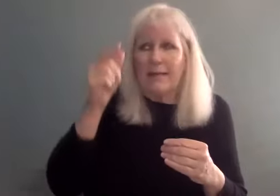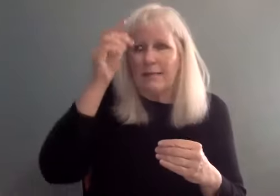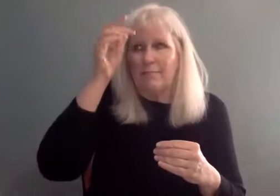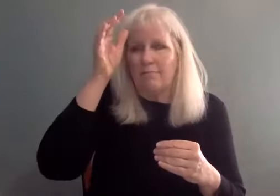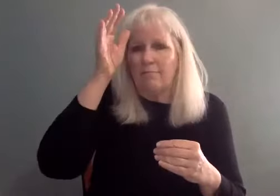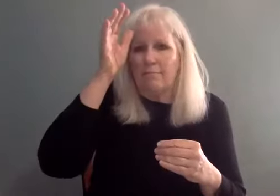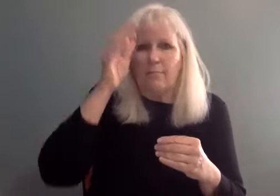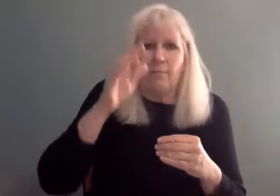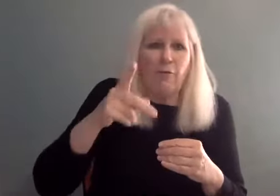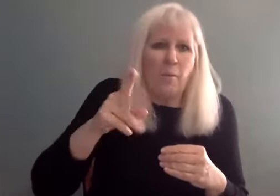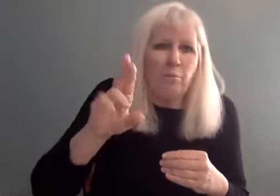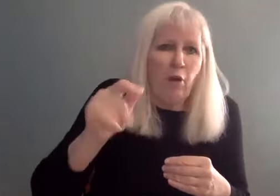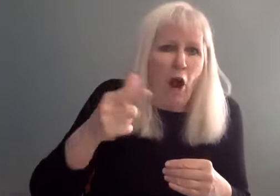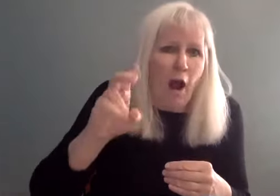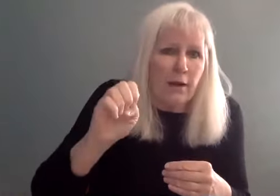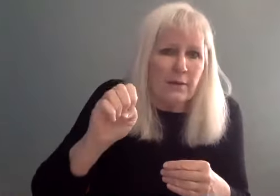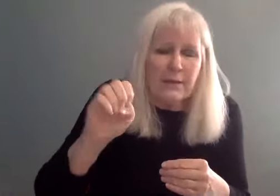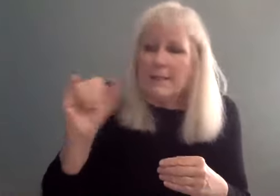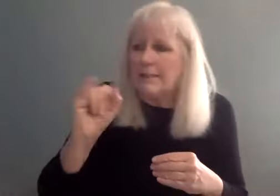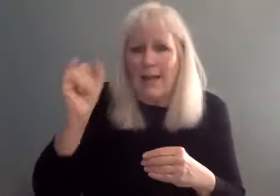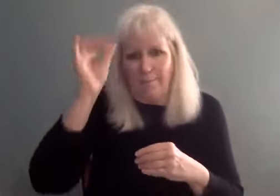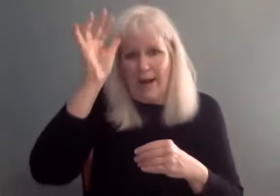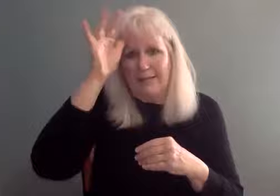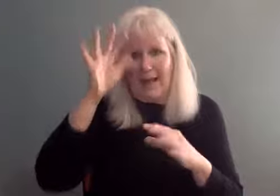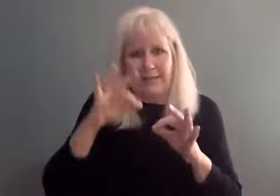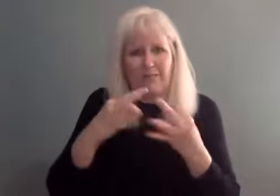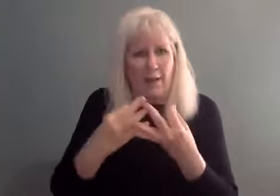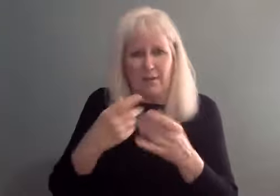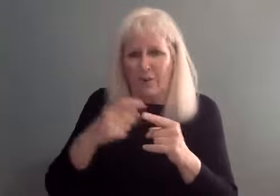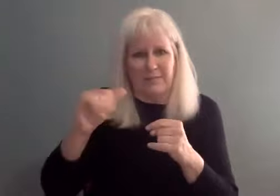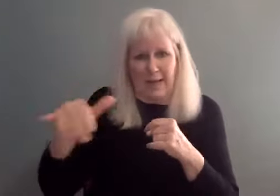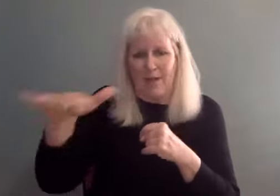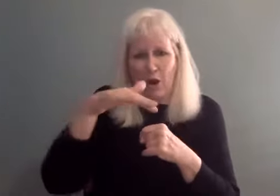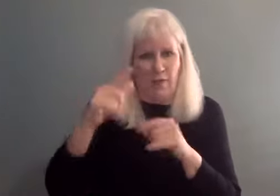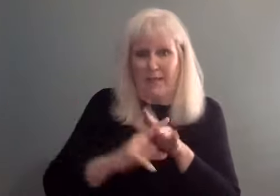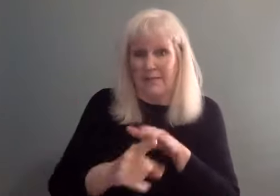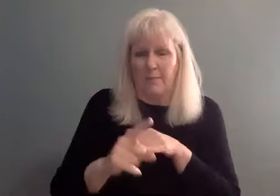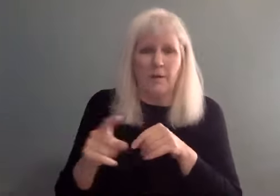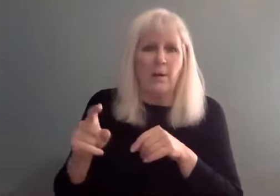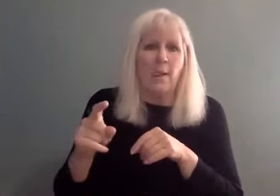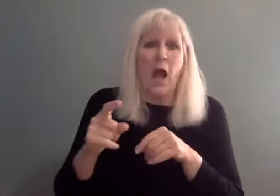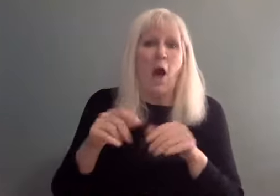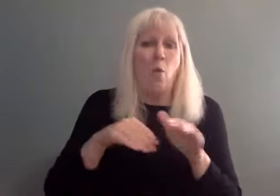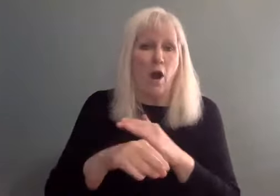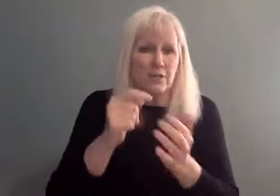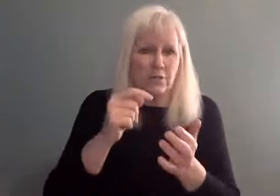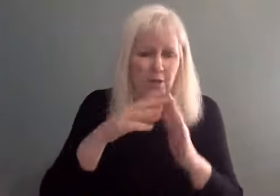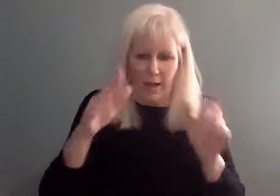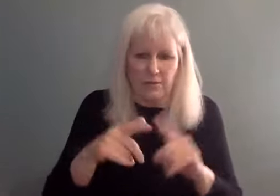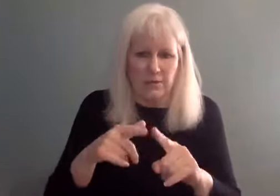escaped. And then I walked in the house, and he'd just been to treatment. He said, Sharon, let's see, I want to know how I'm